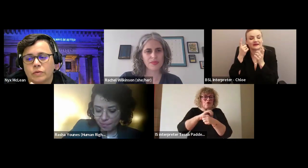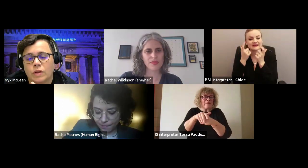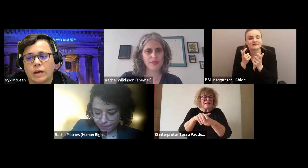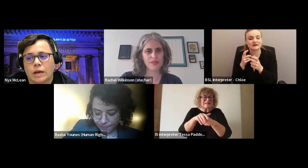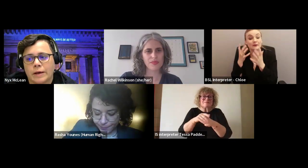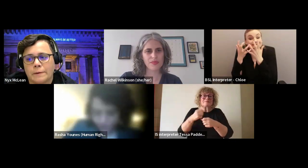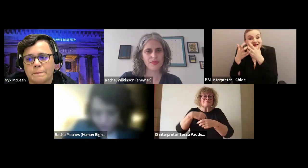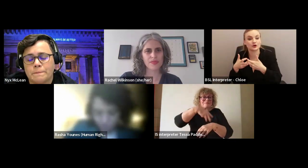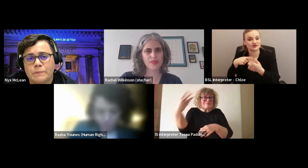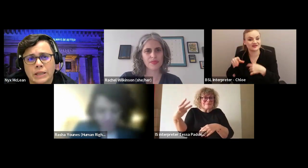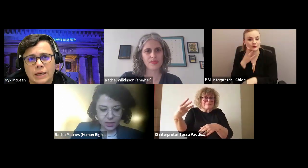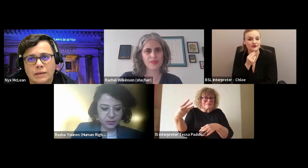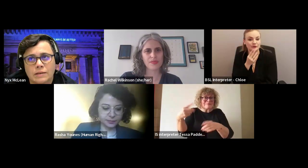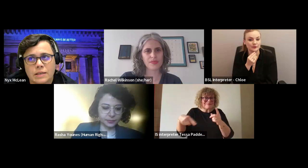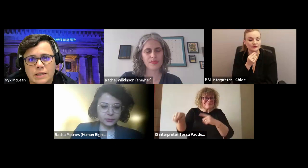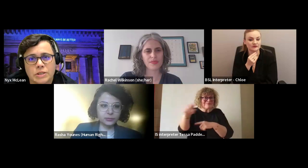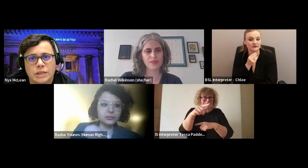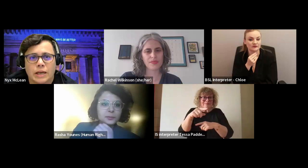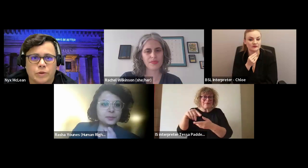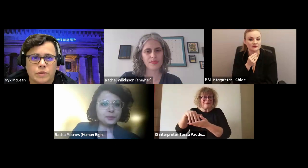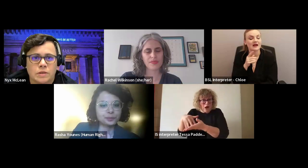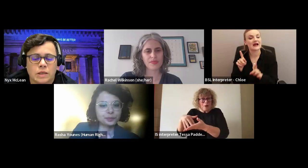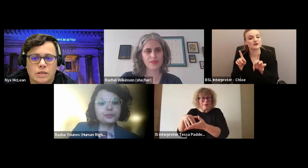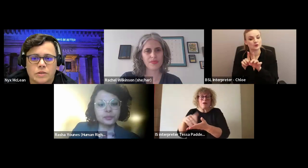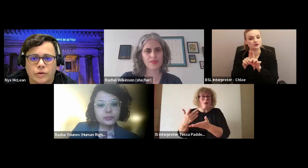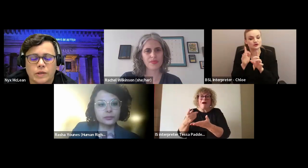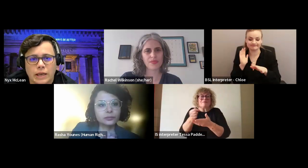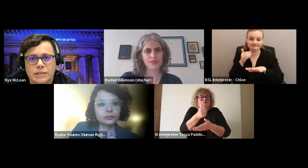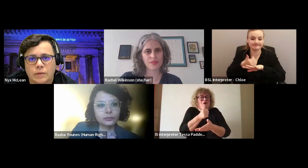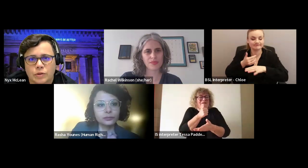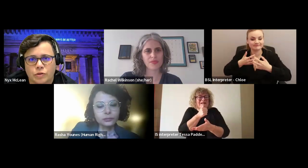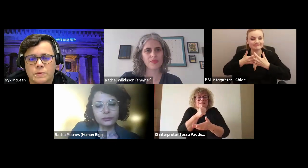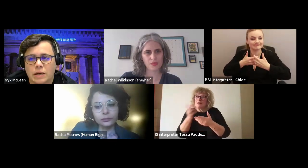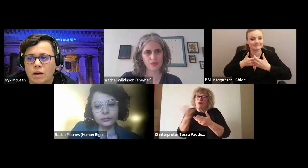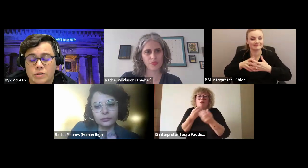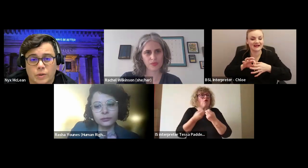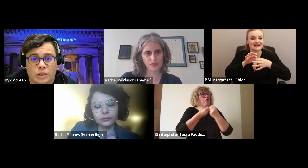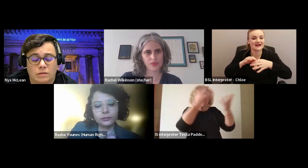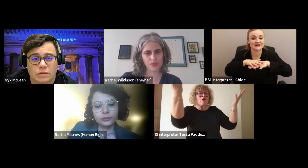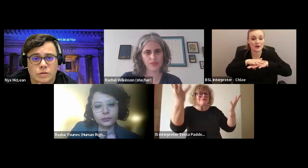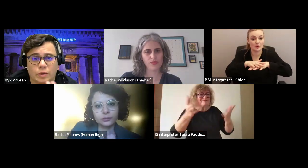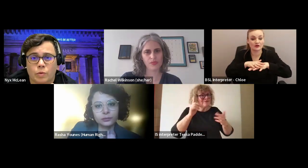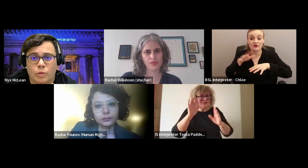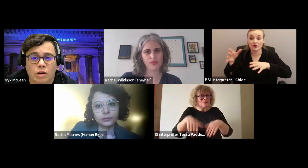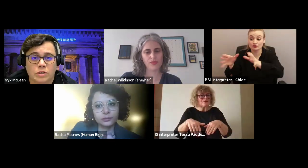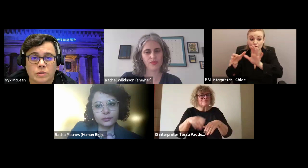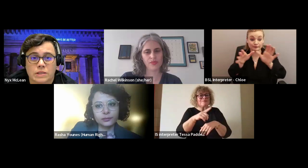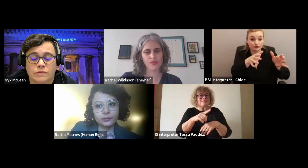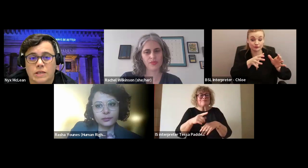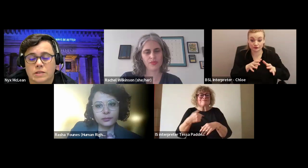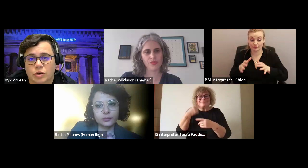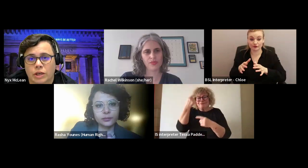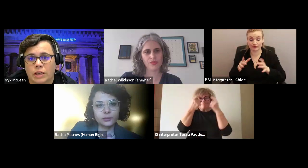we use, and then establishing networks. So connecting with groups that are doing doing work around